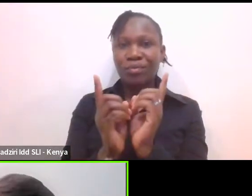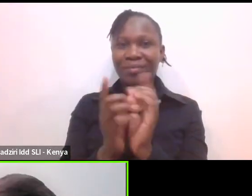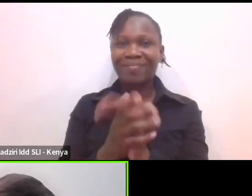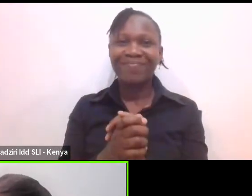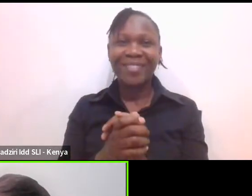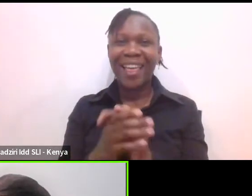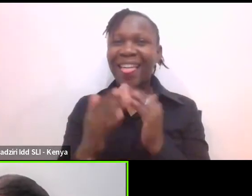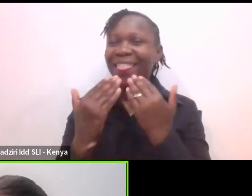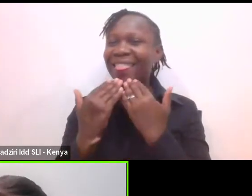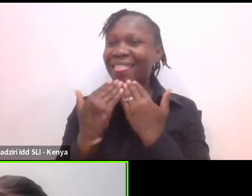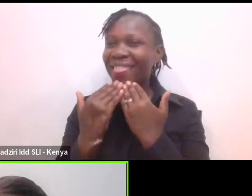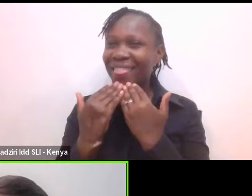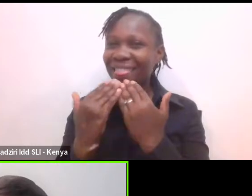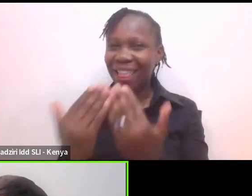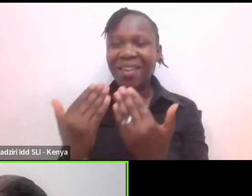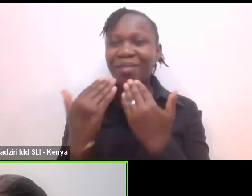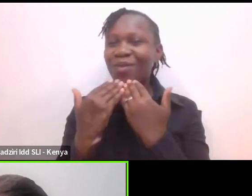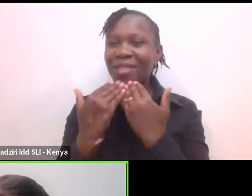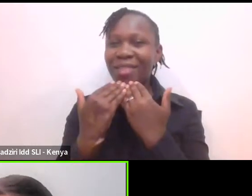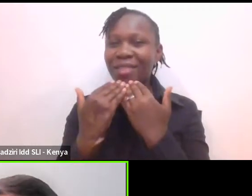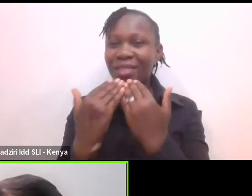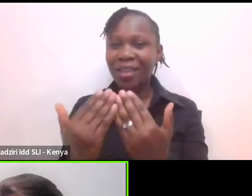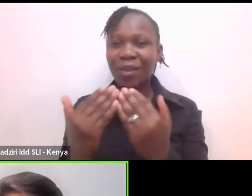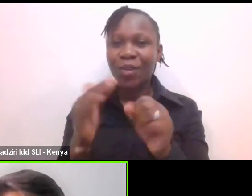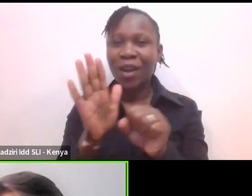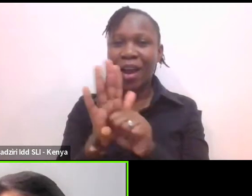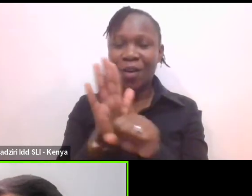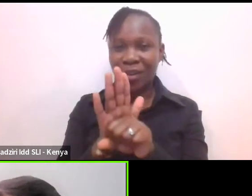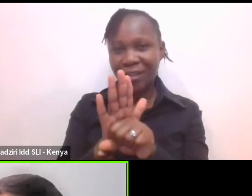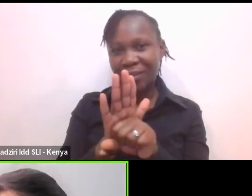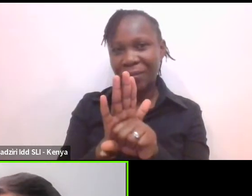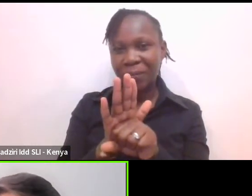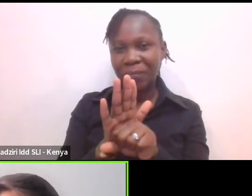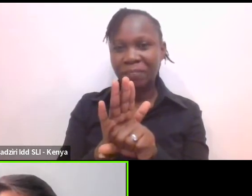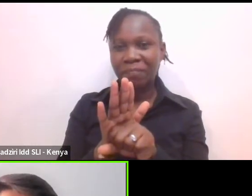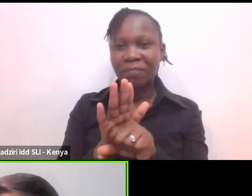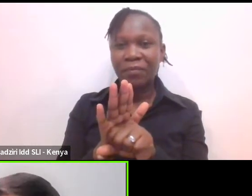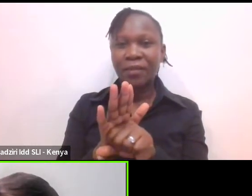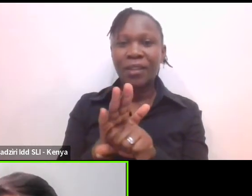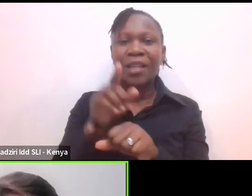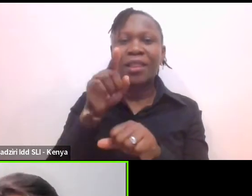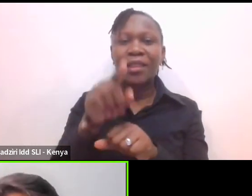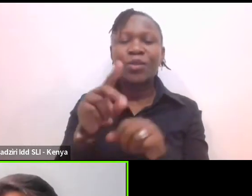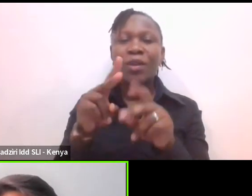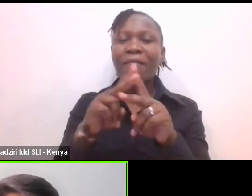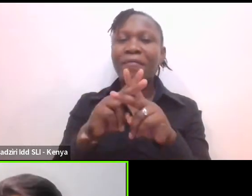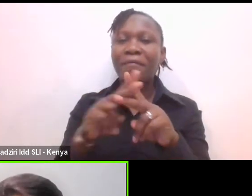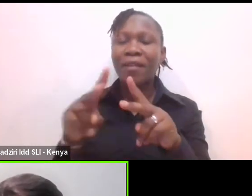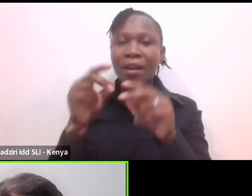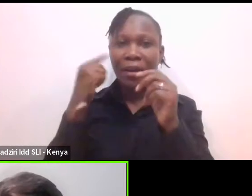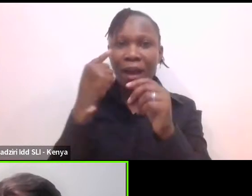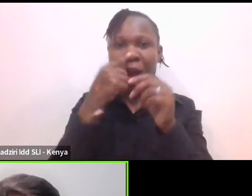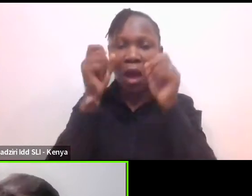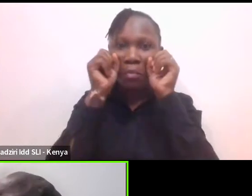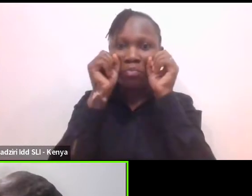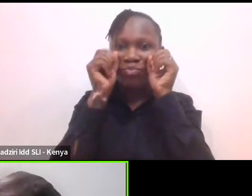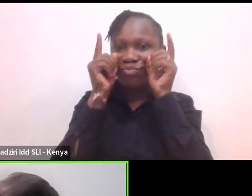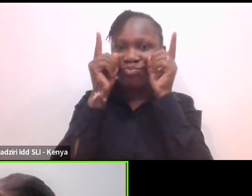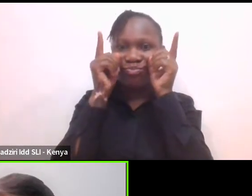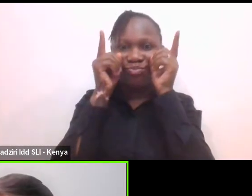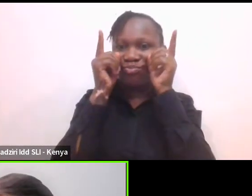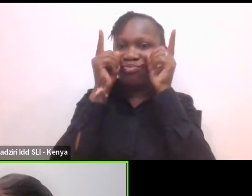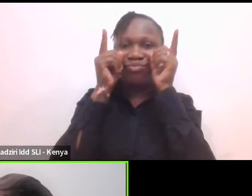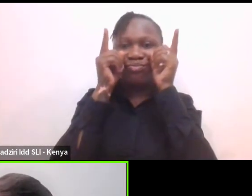Dr. Sigamone. And I agree with all these words, and I hope a lot of people can hear you. Thank